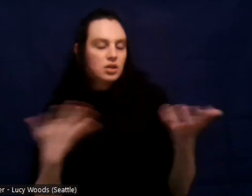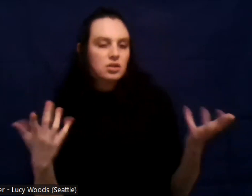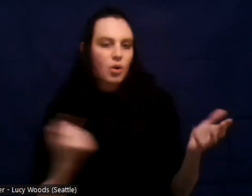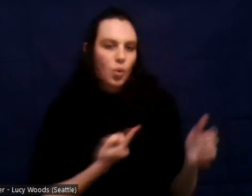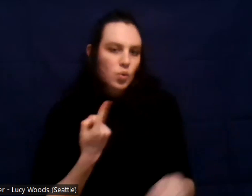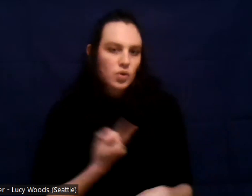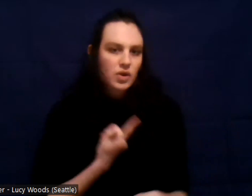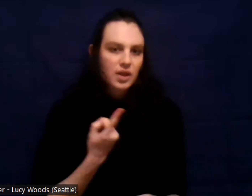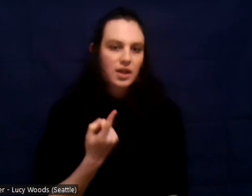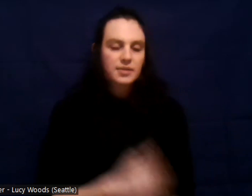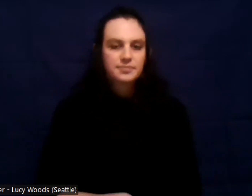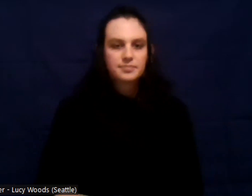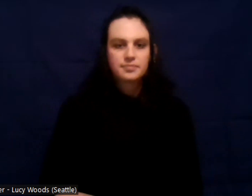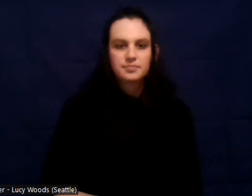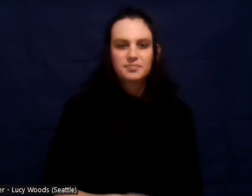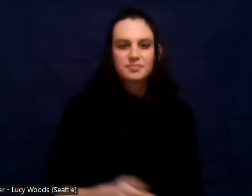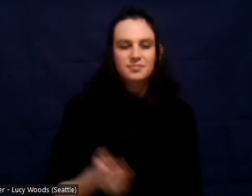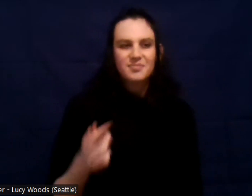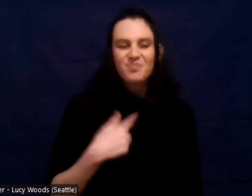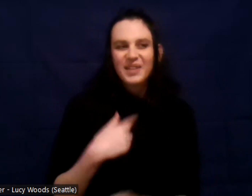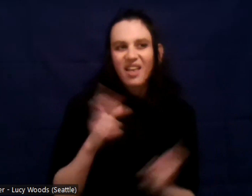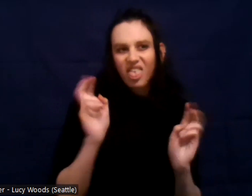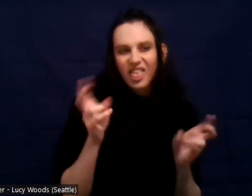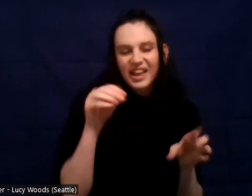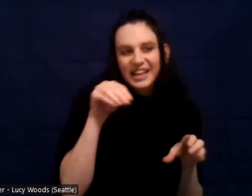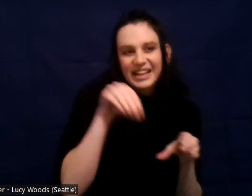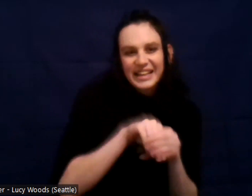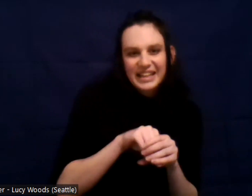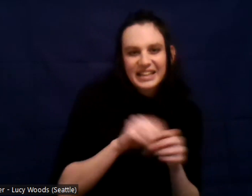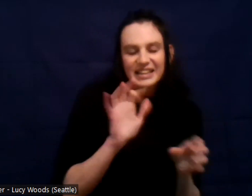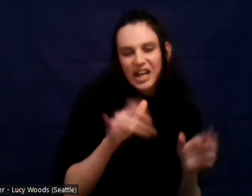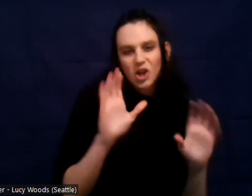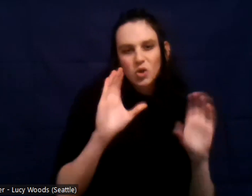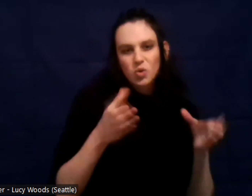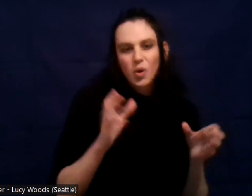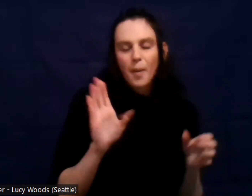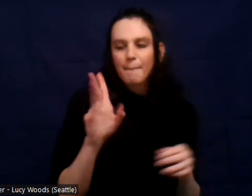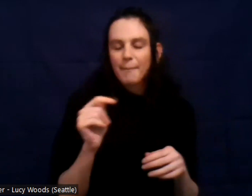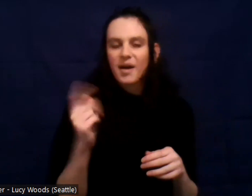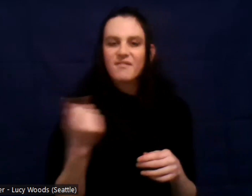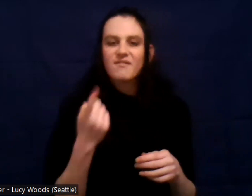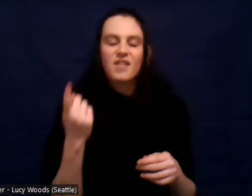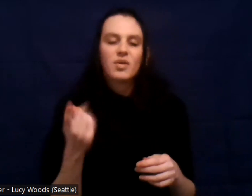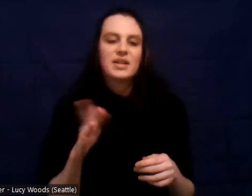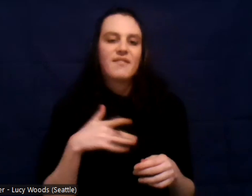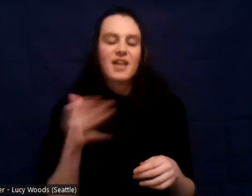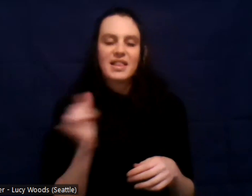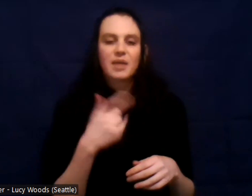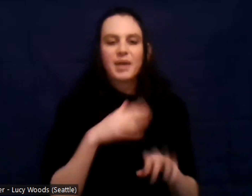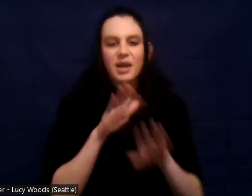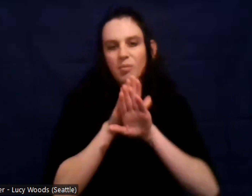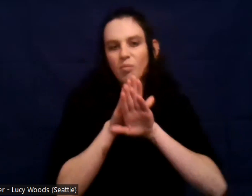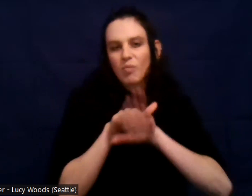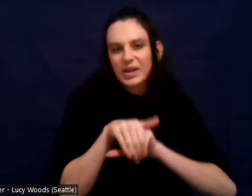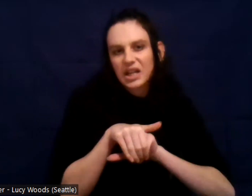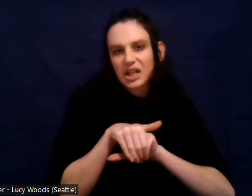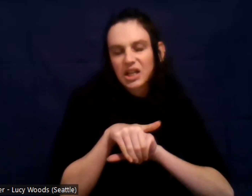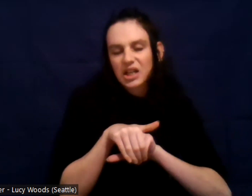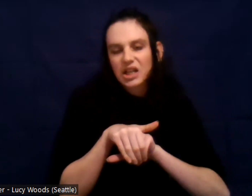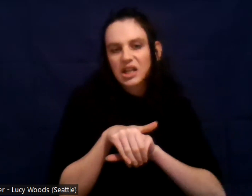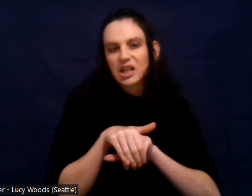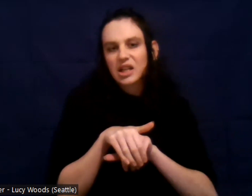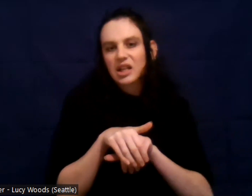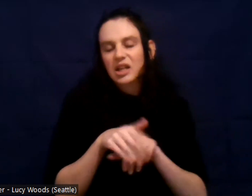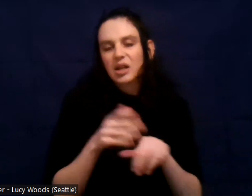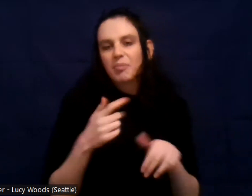the in crowd, I suppose, but I always felt like I was pretending, right? Like I was putting on a show